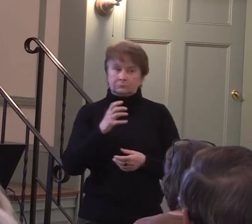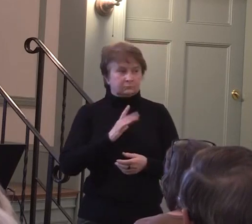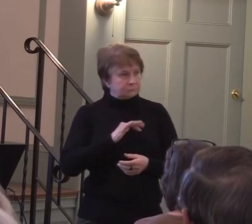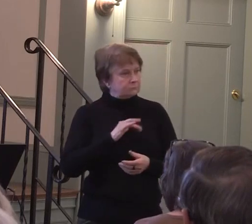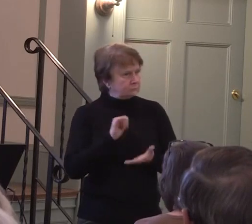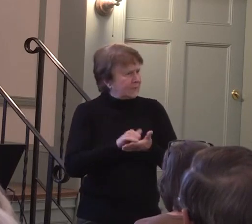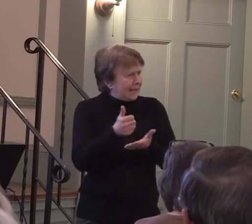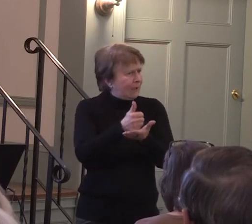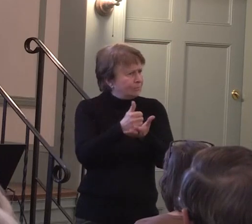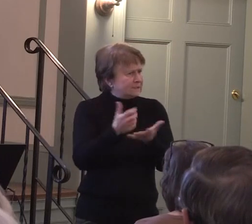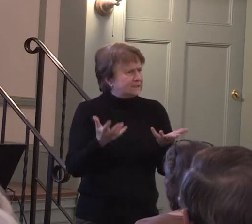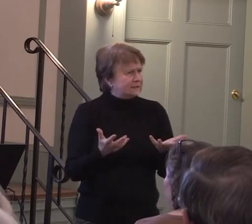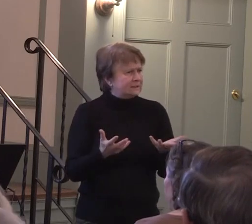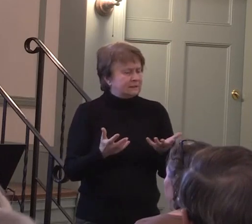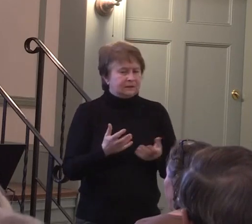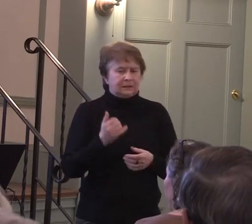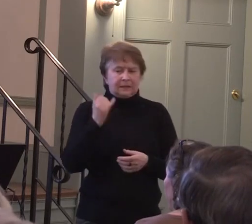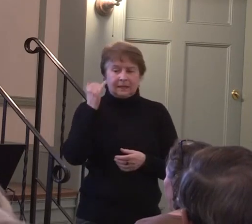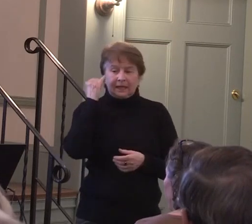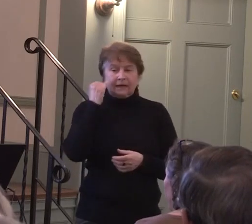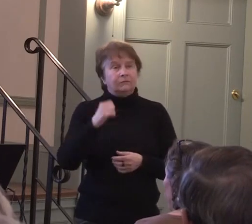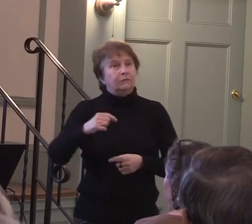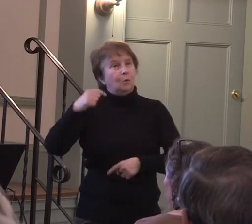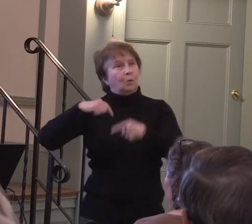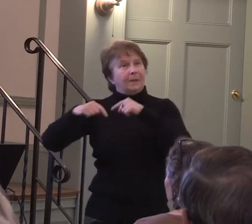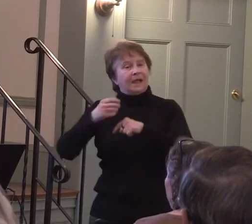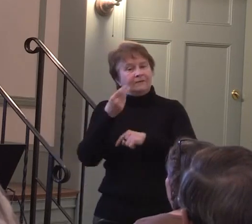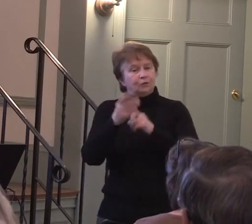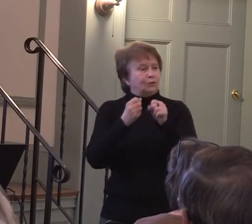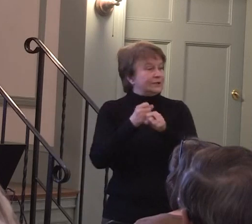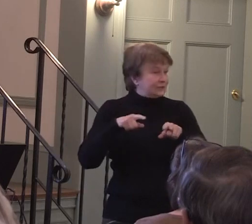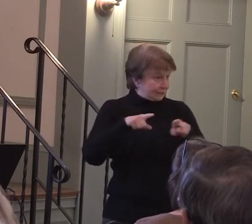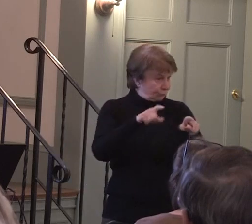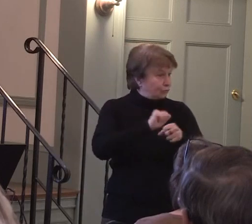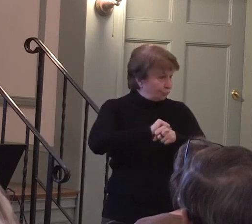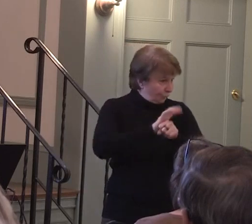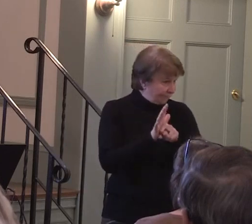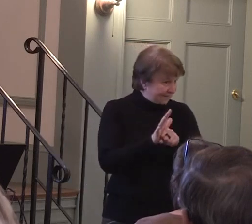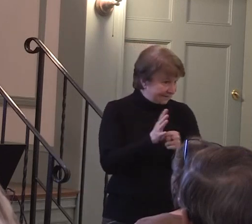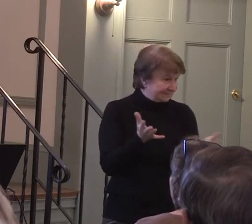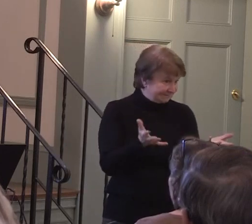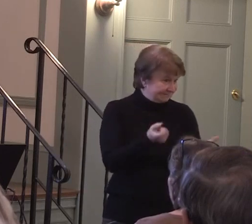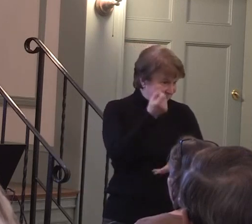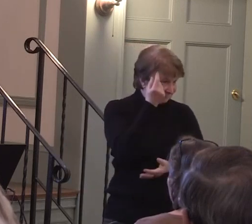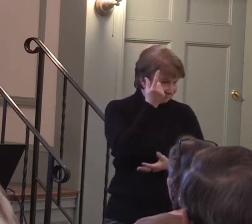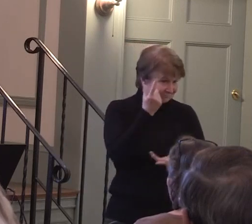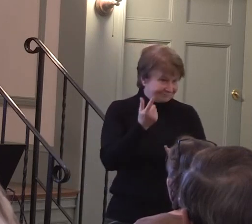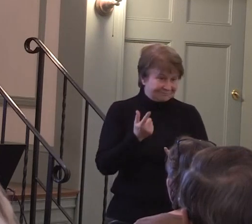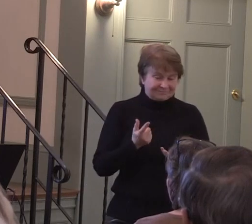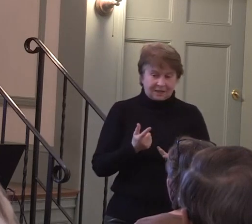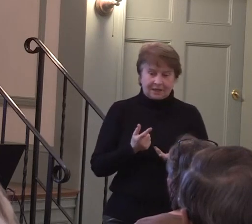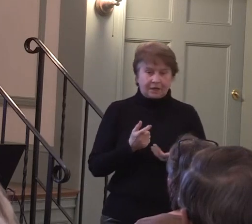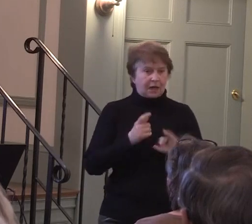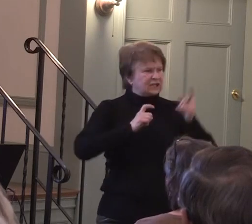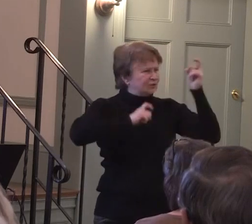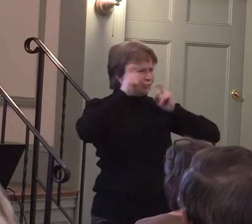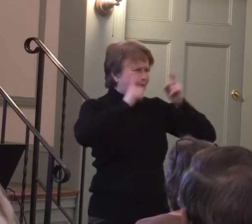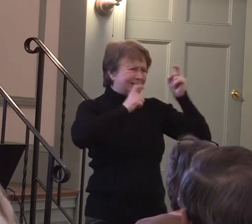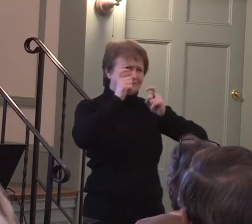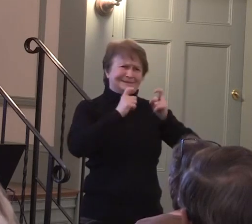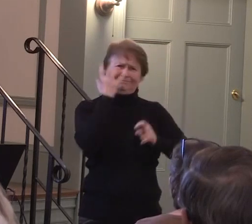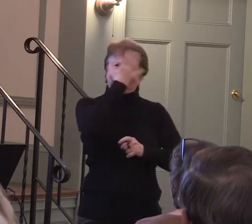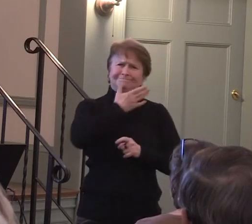helped. Now, if you want to go back a few years, COVID, all right, expressions say a